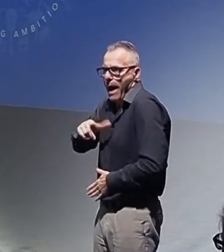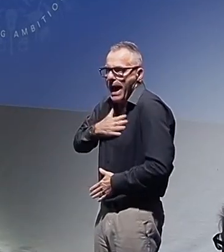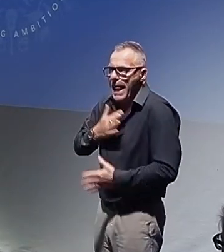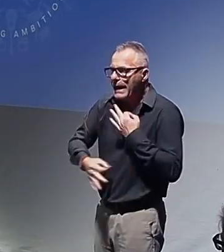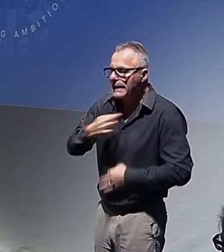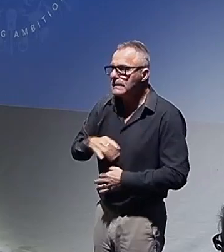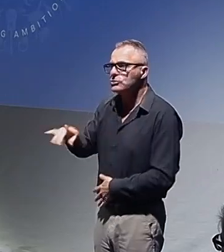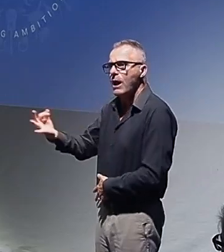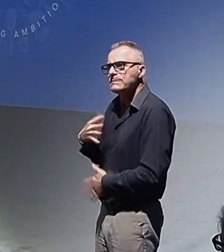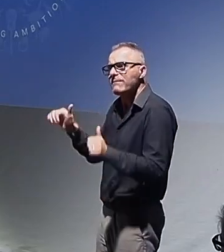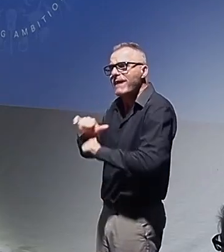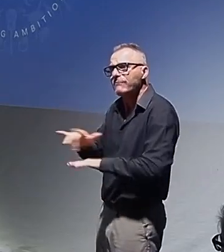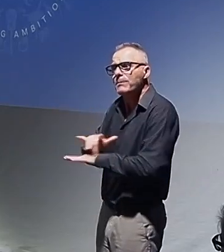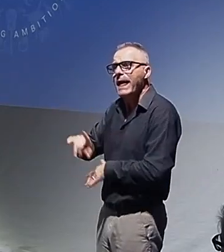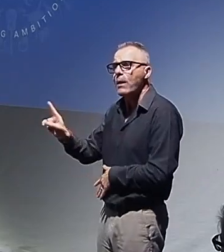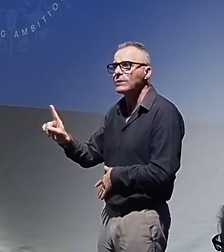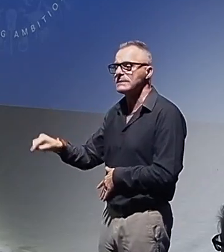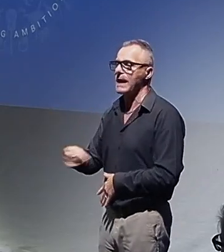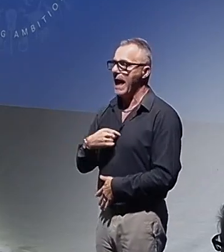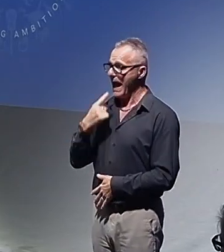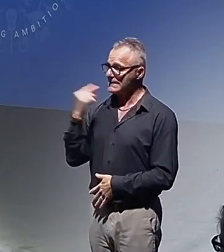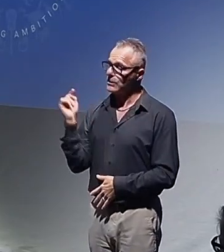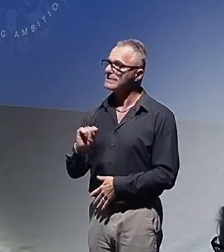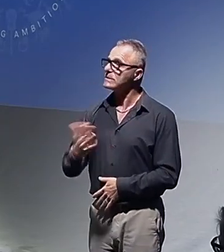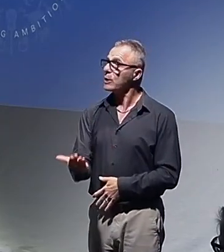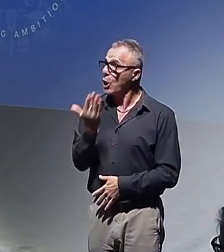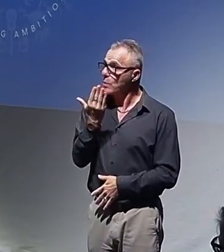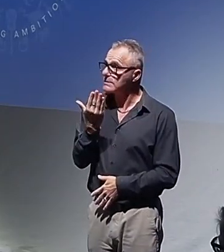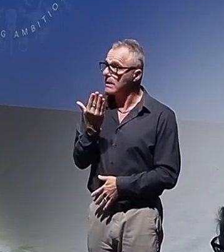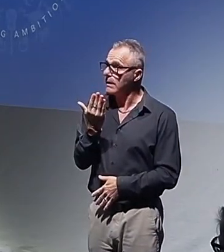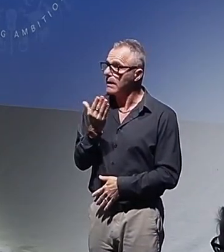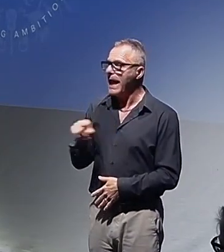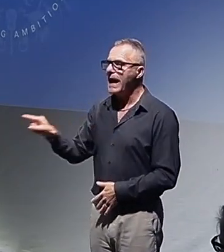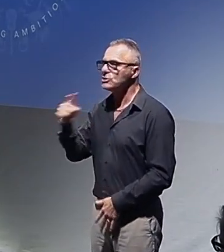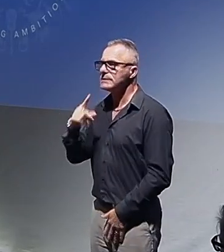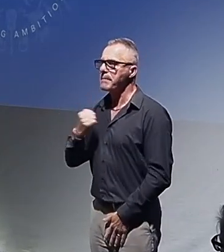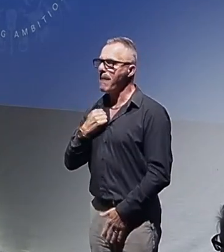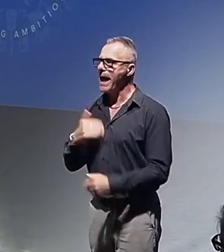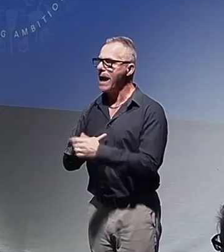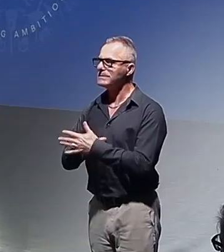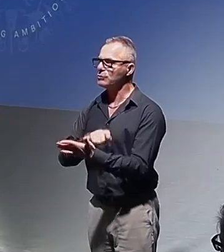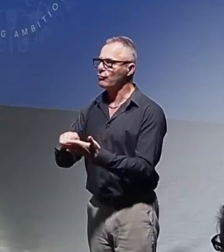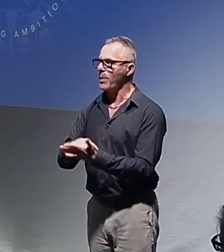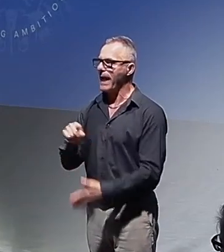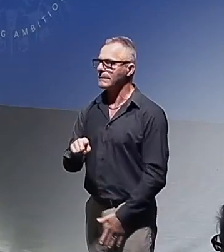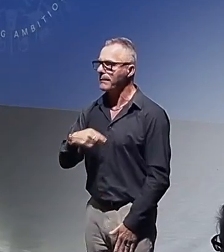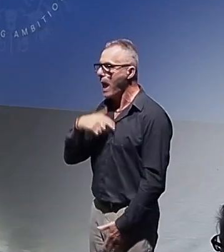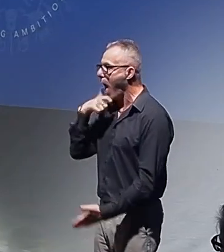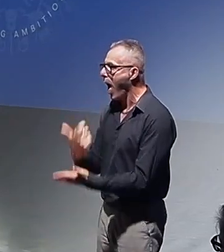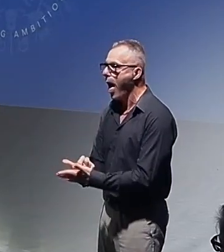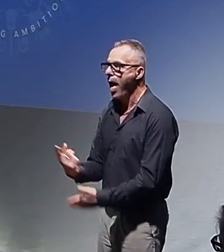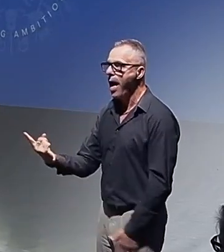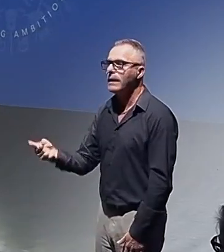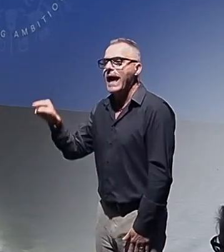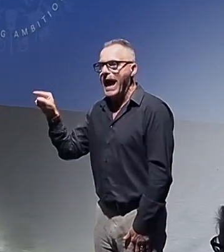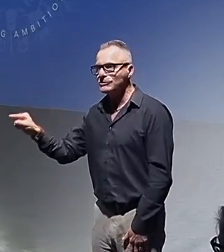favourite play at the minute?" I said, it's a play by Patrick Marber called Closer. Have you heard of him? She went, "That's my husband." And I was like, "Oh, right." And